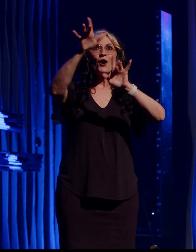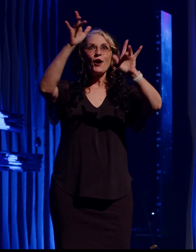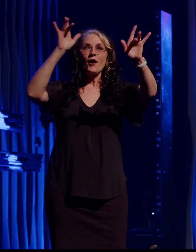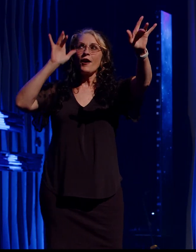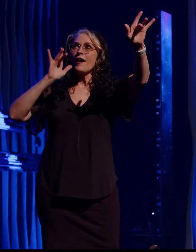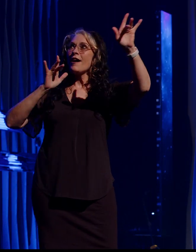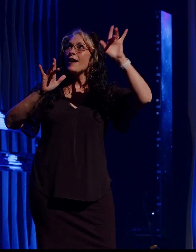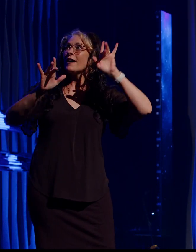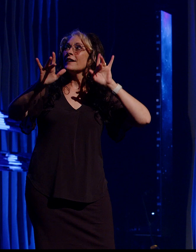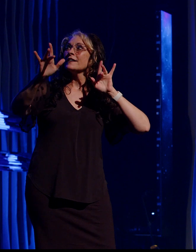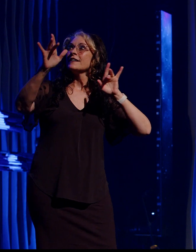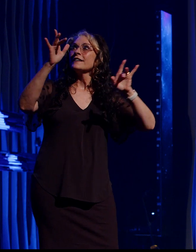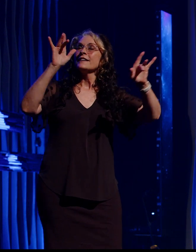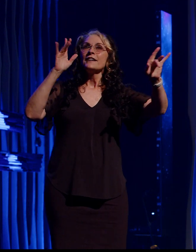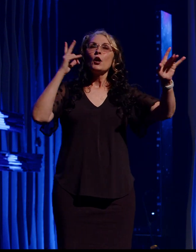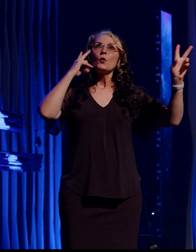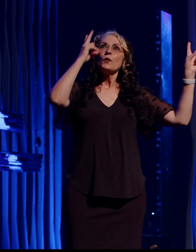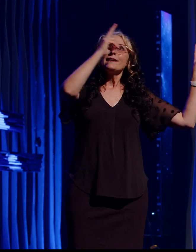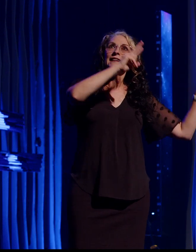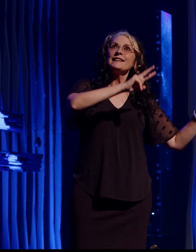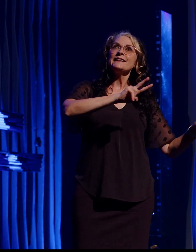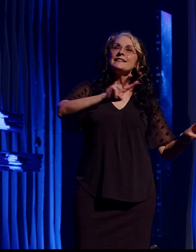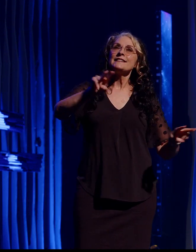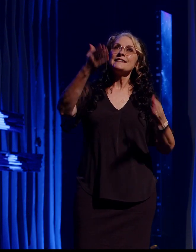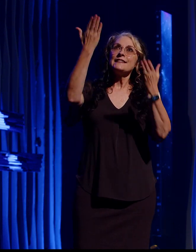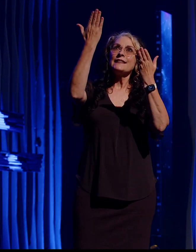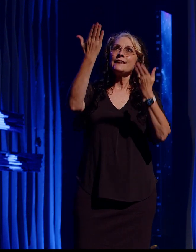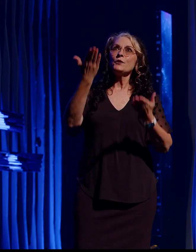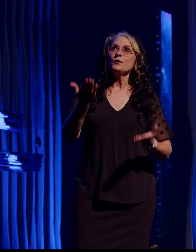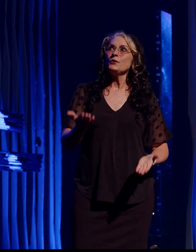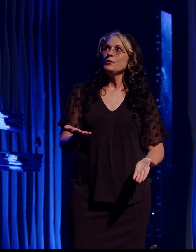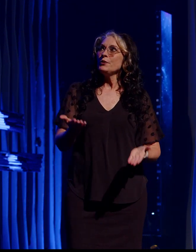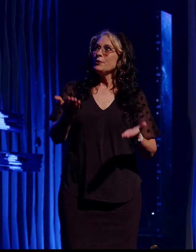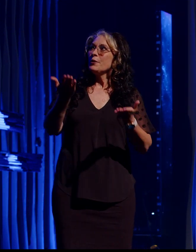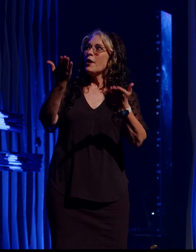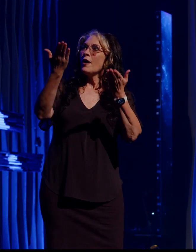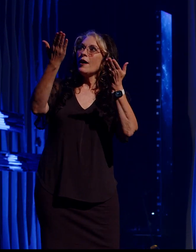night. We see who you are.